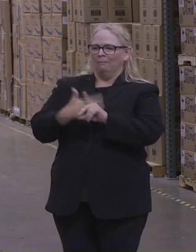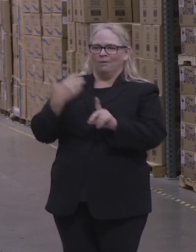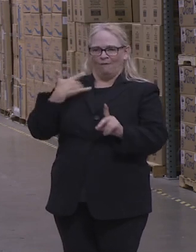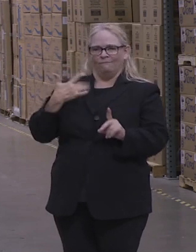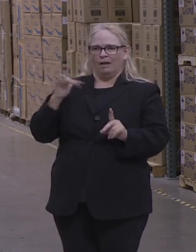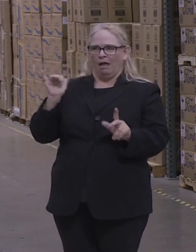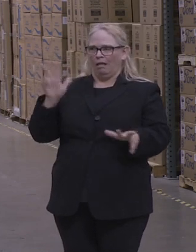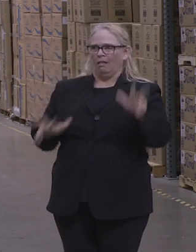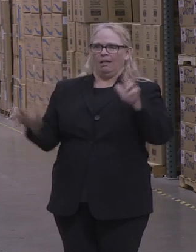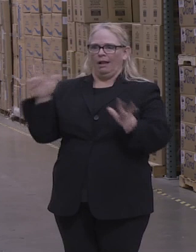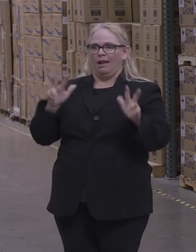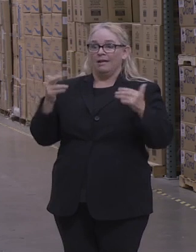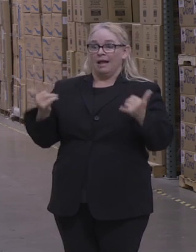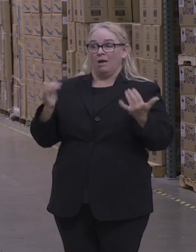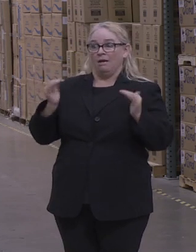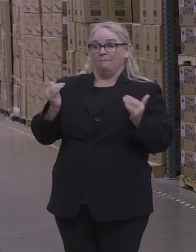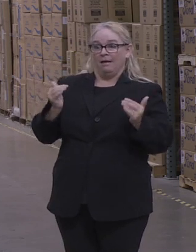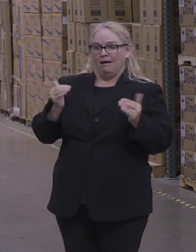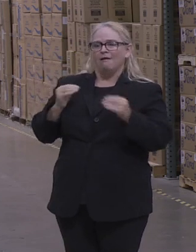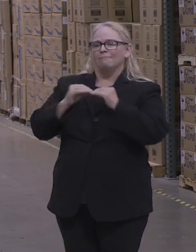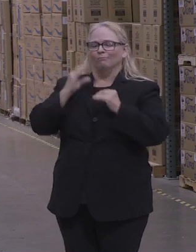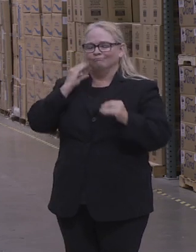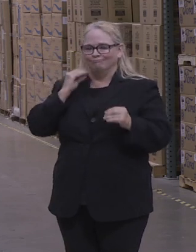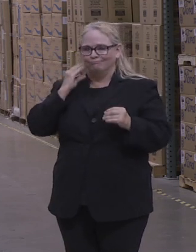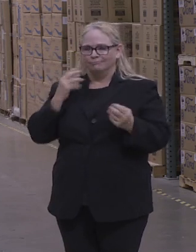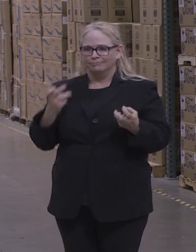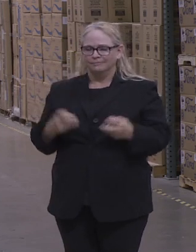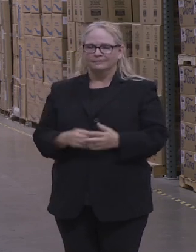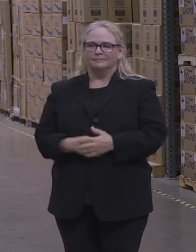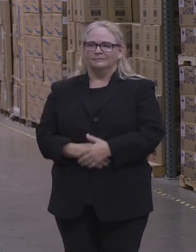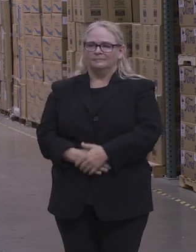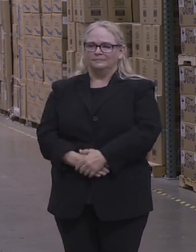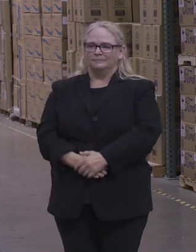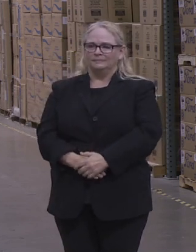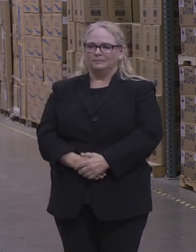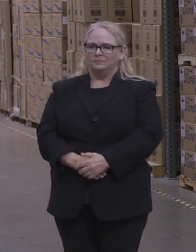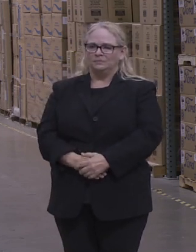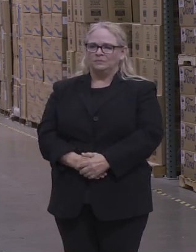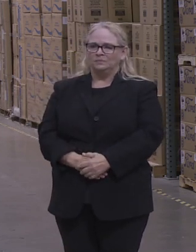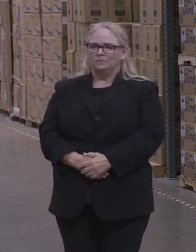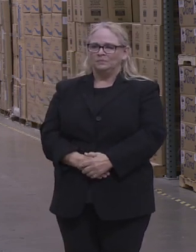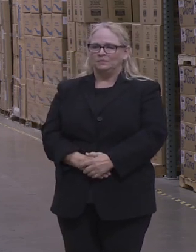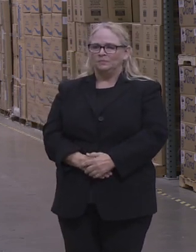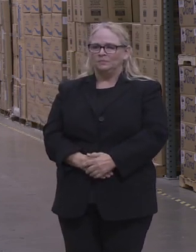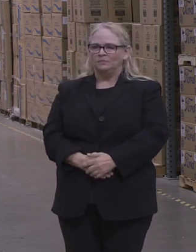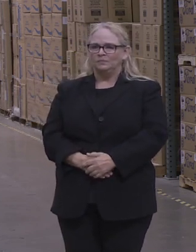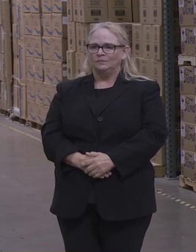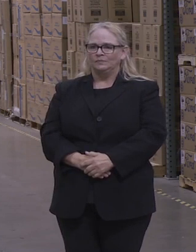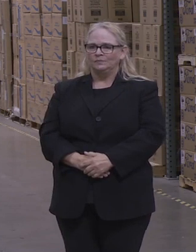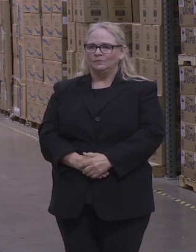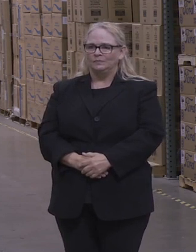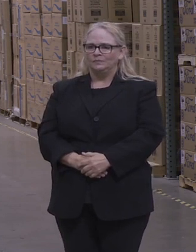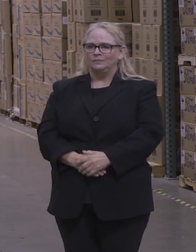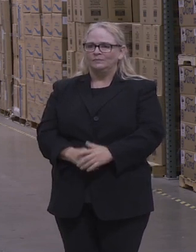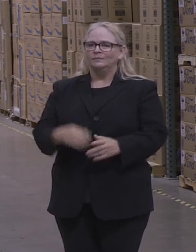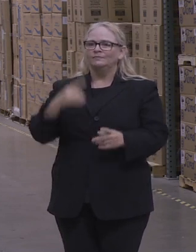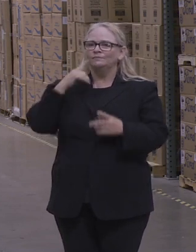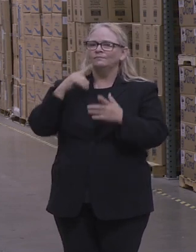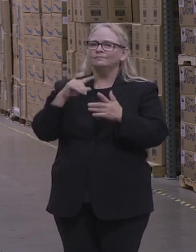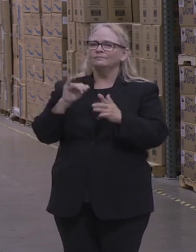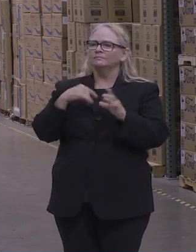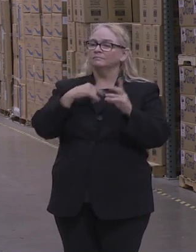are, at least from our perspective here in the state of California today, in terms of procurement landscape. We reached out, we